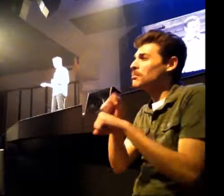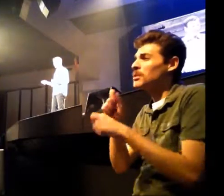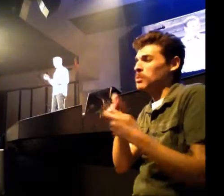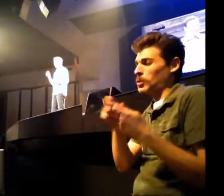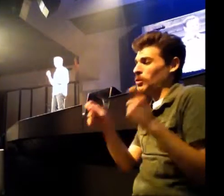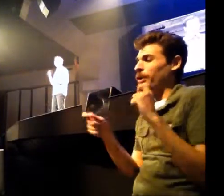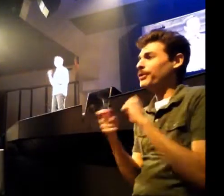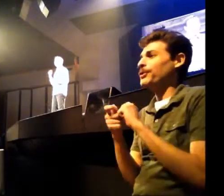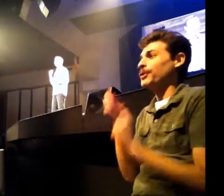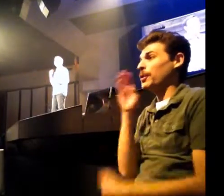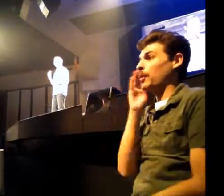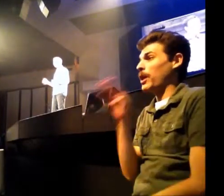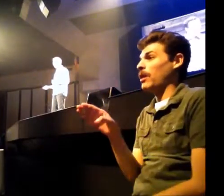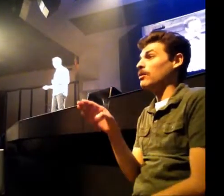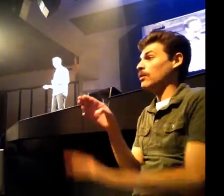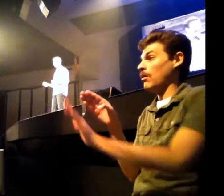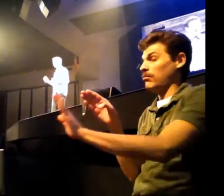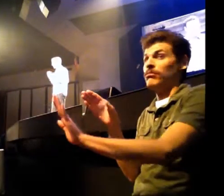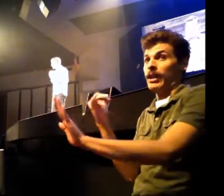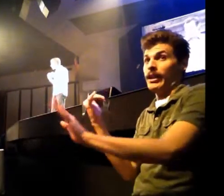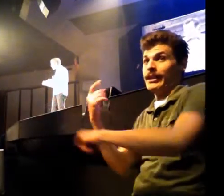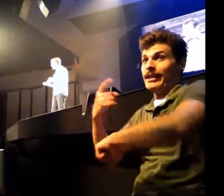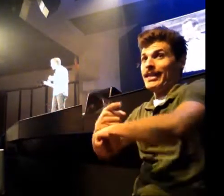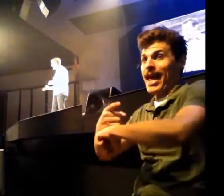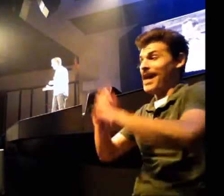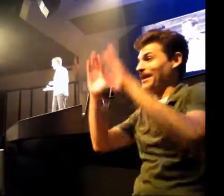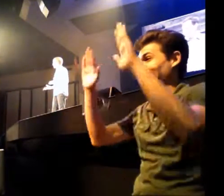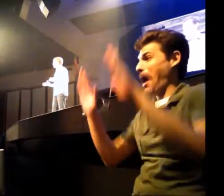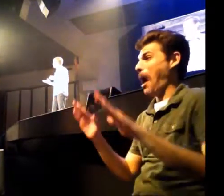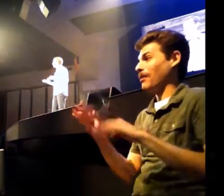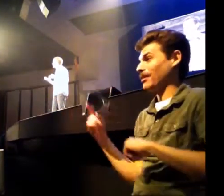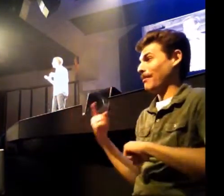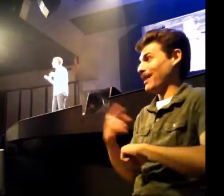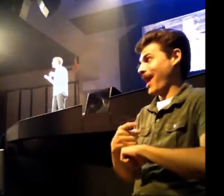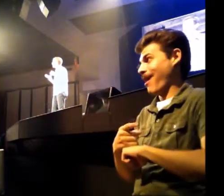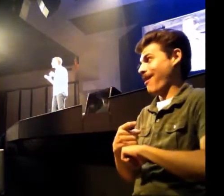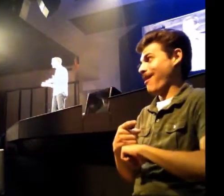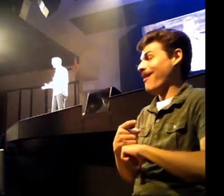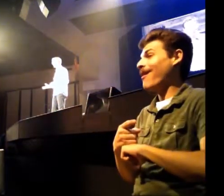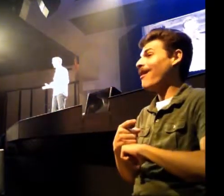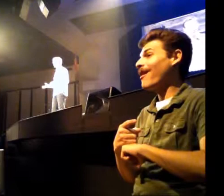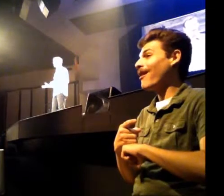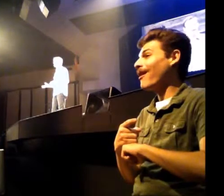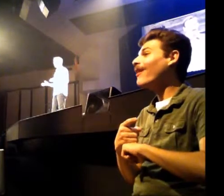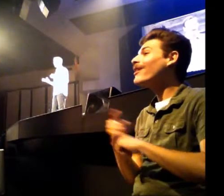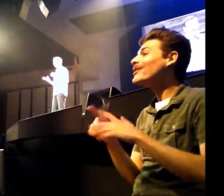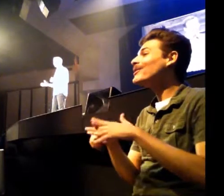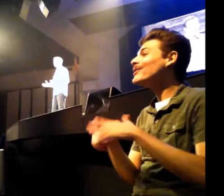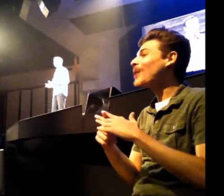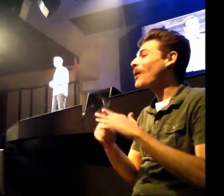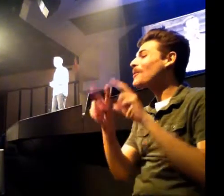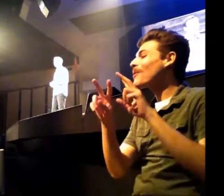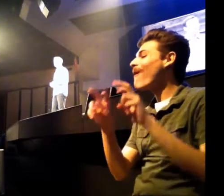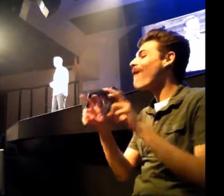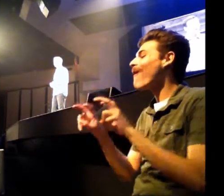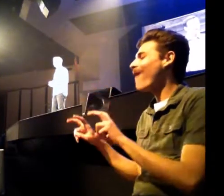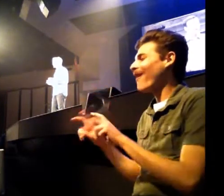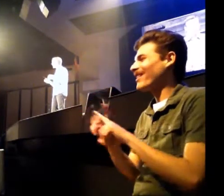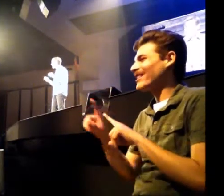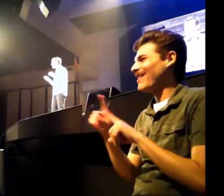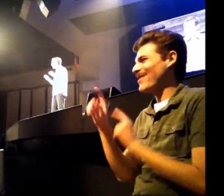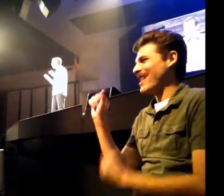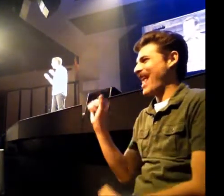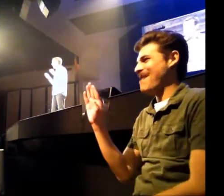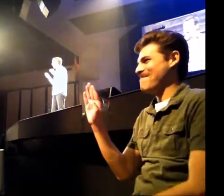life. Well, today is a great day for you to begin exploring our Adult Bible Fellowships,